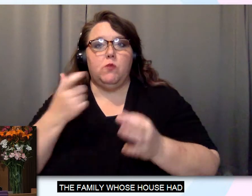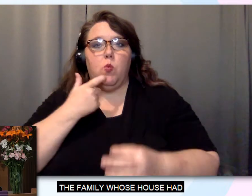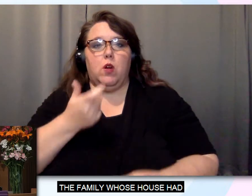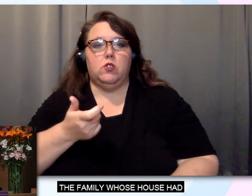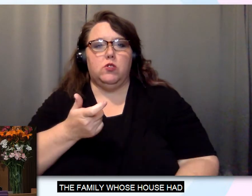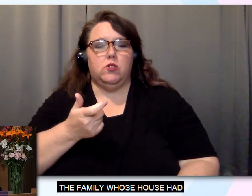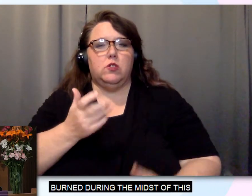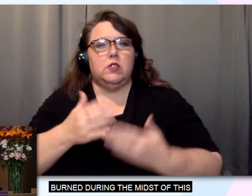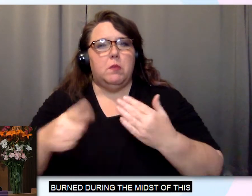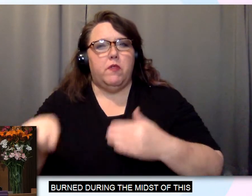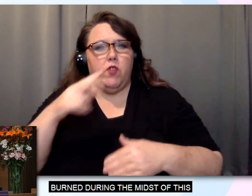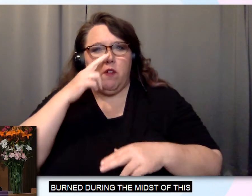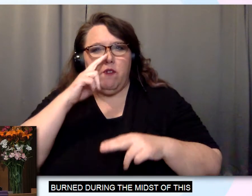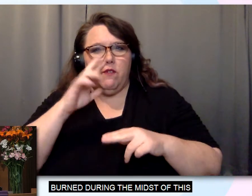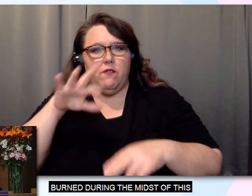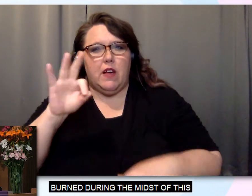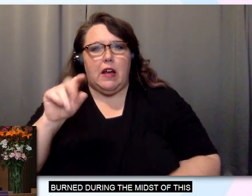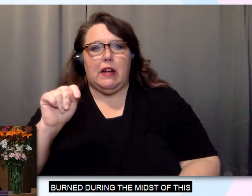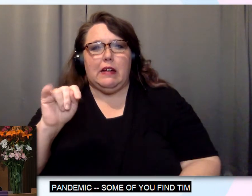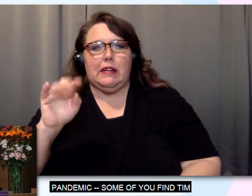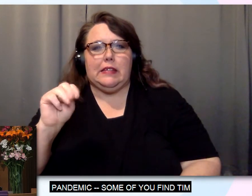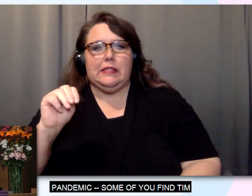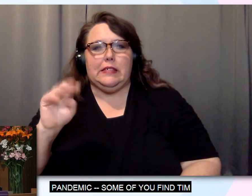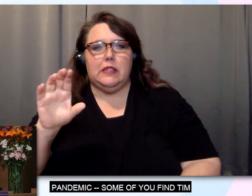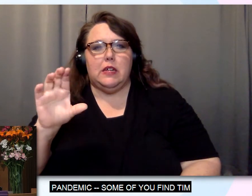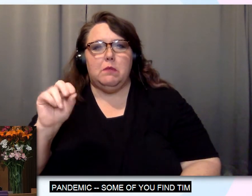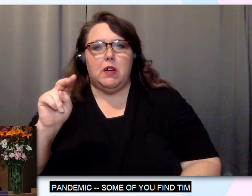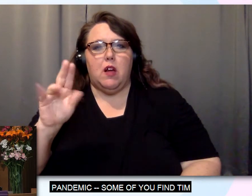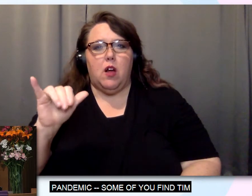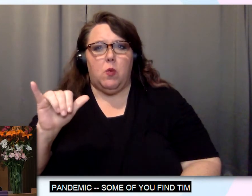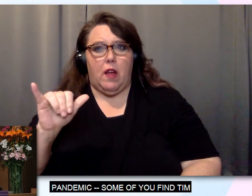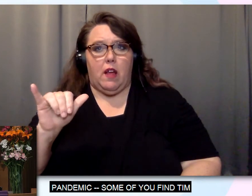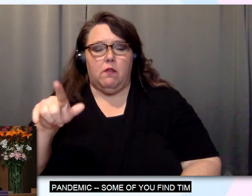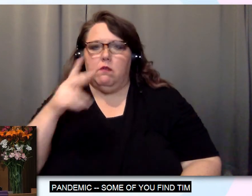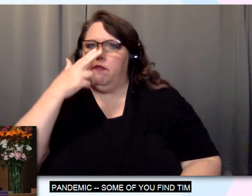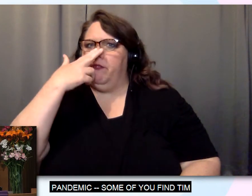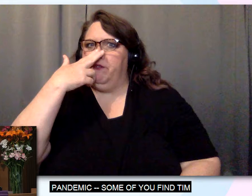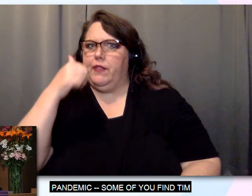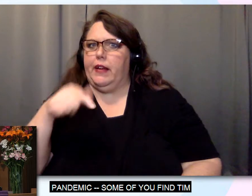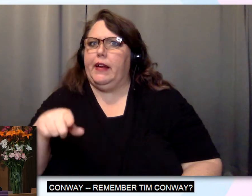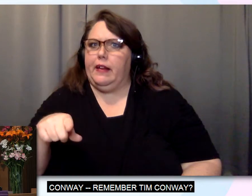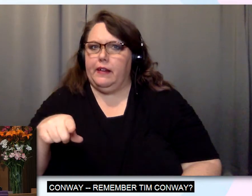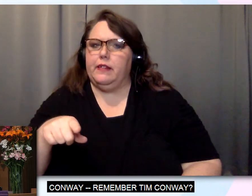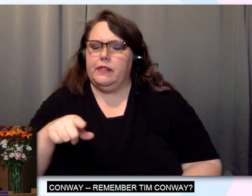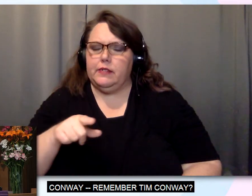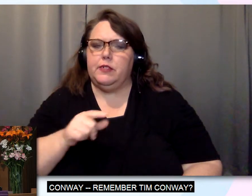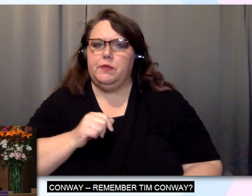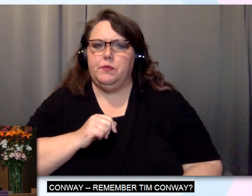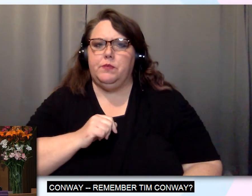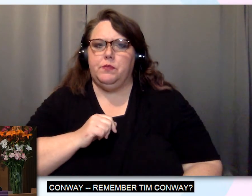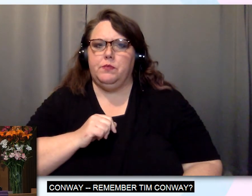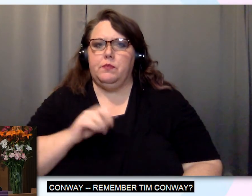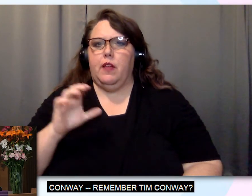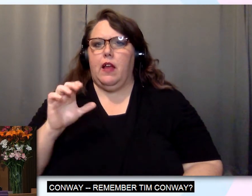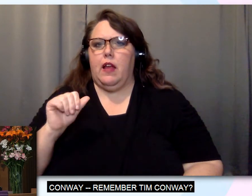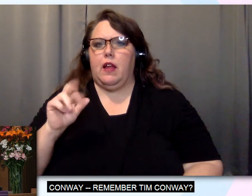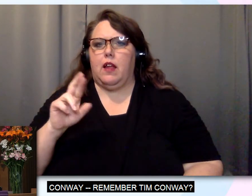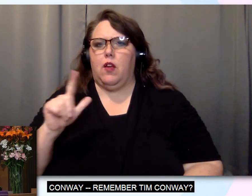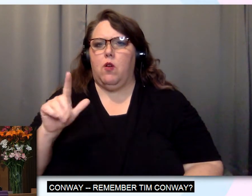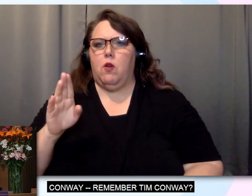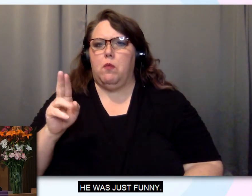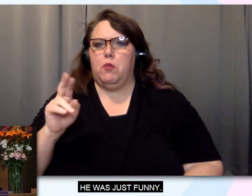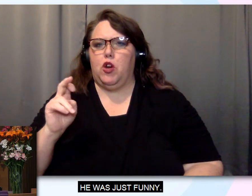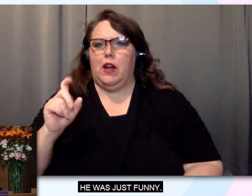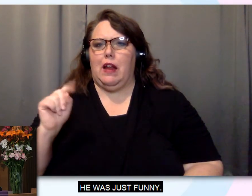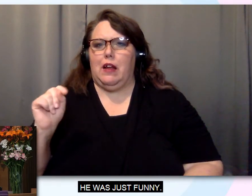they decided they would watch. Some of you find Tim Conway. Remember Tim Conway? He was just funny. And then